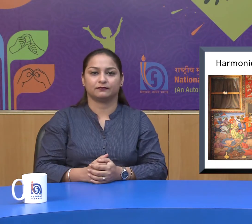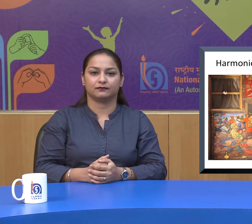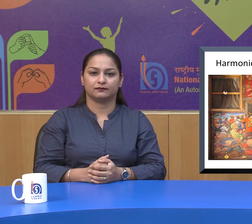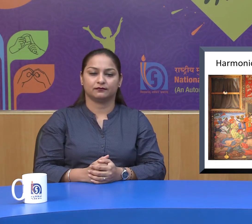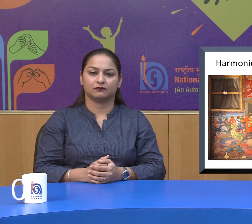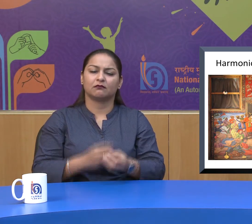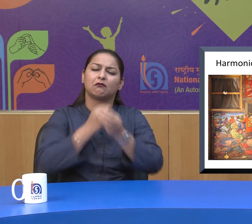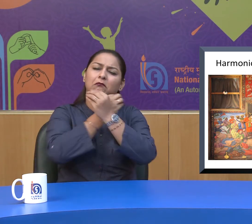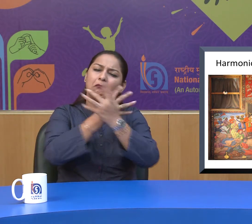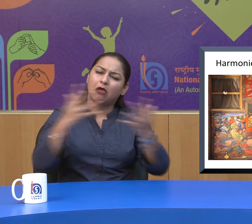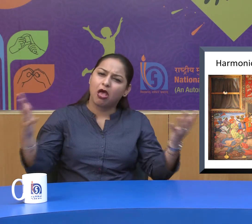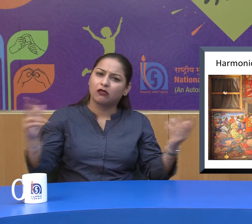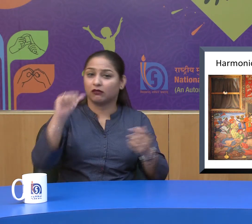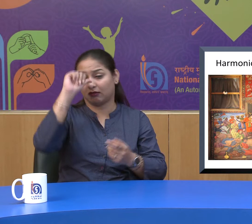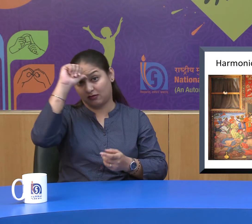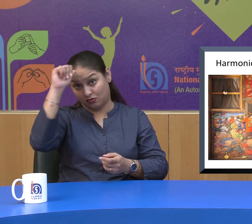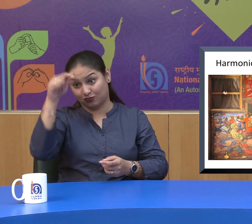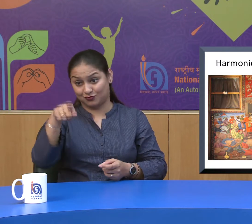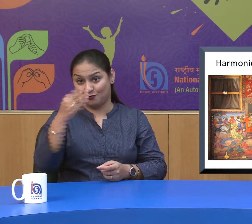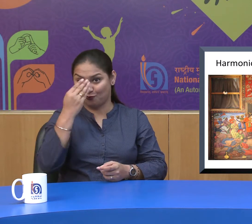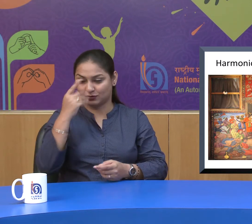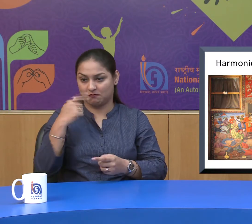Many Hindus had faith in Muslim saints,